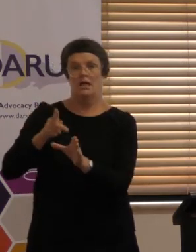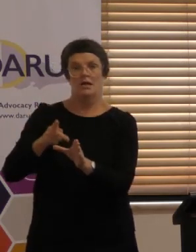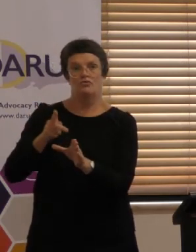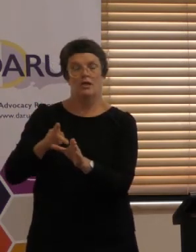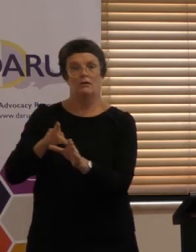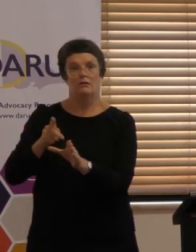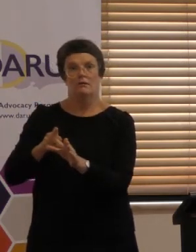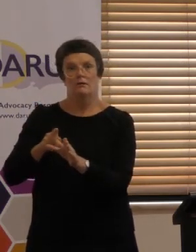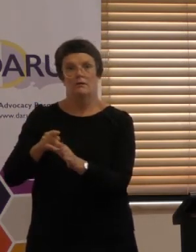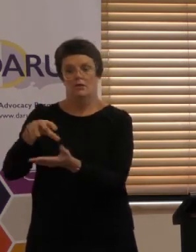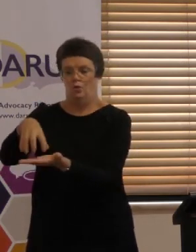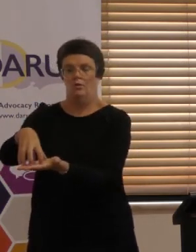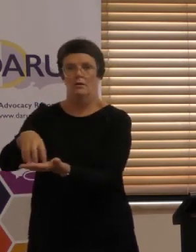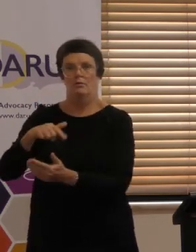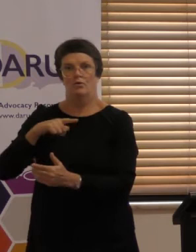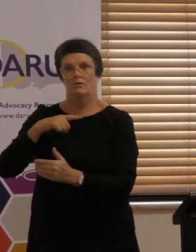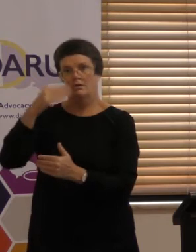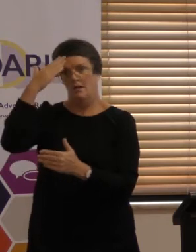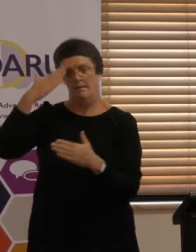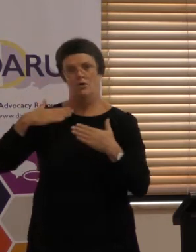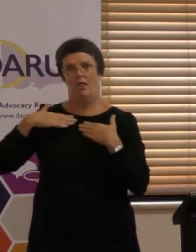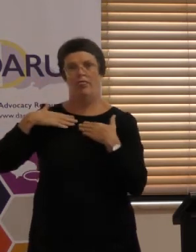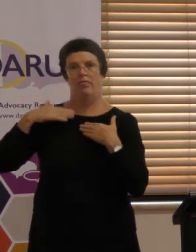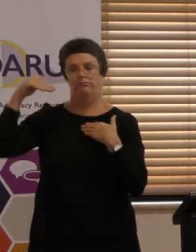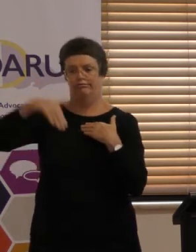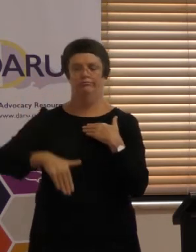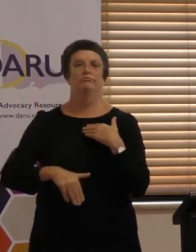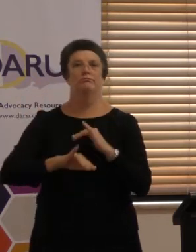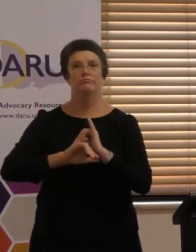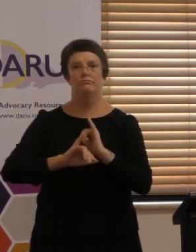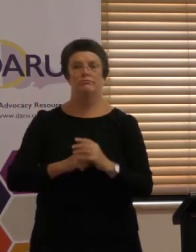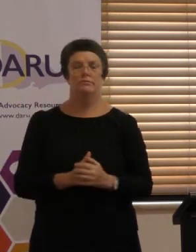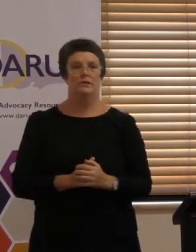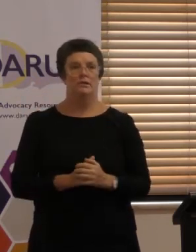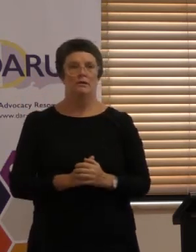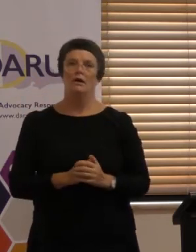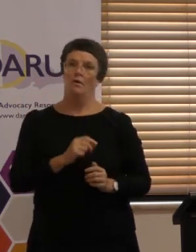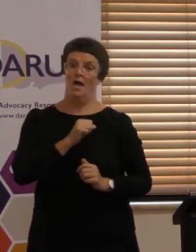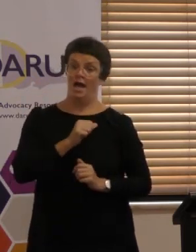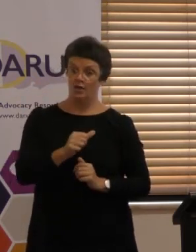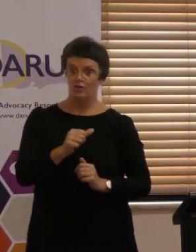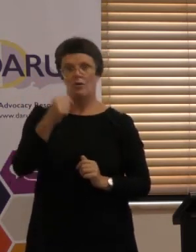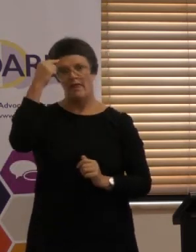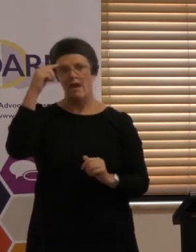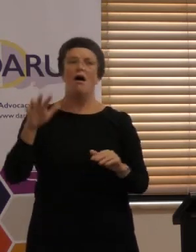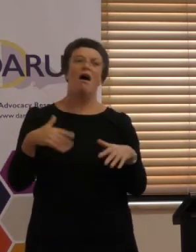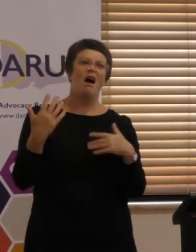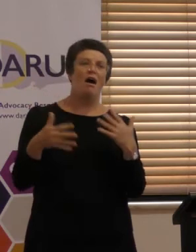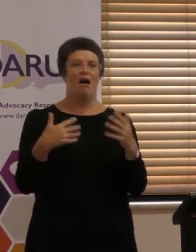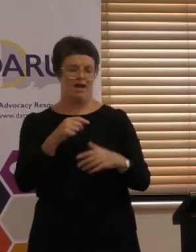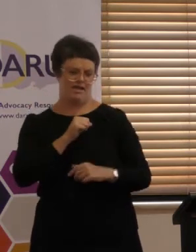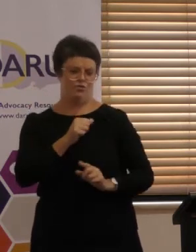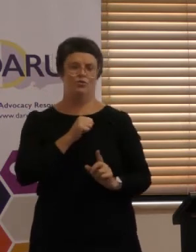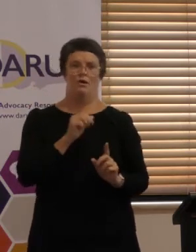because their mental health has deteriorated. So when we talk about attitudes, it sounds like kind of a fluffy, you know,